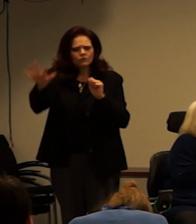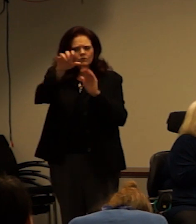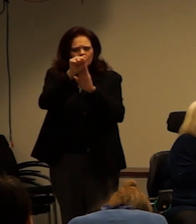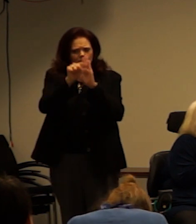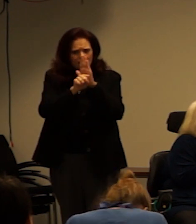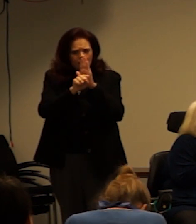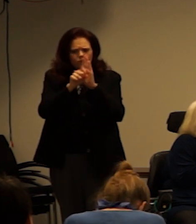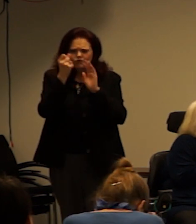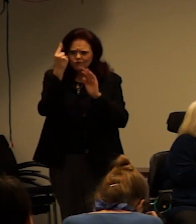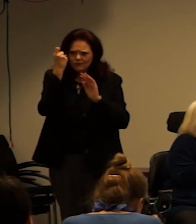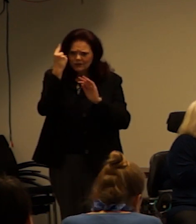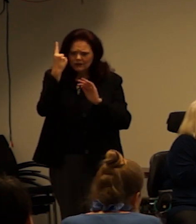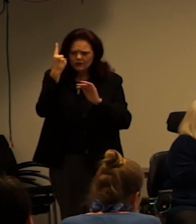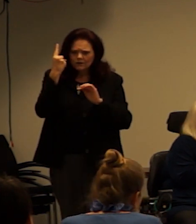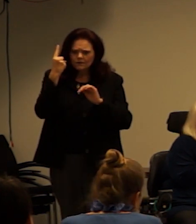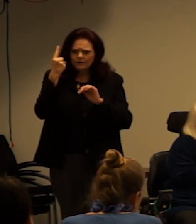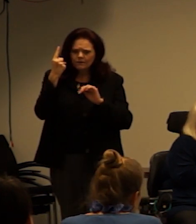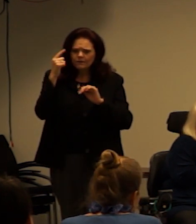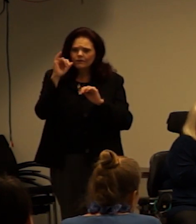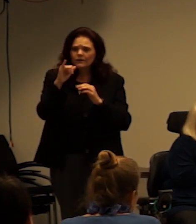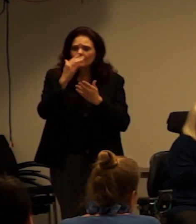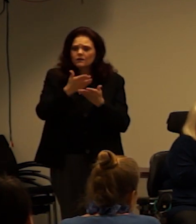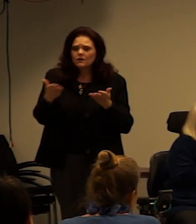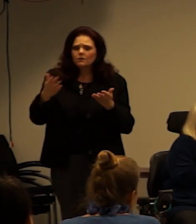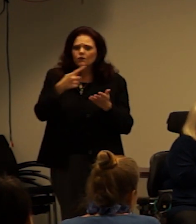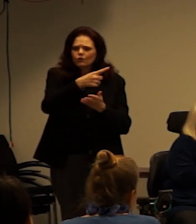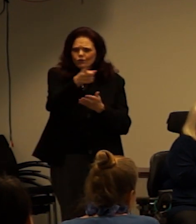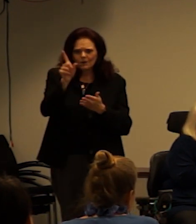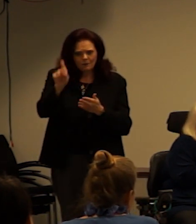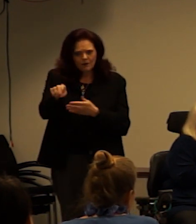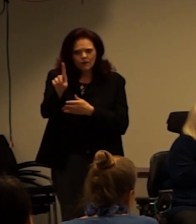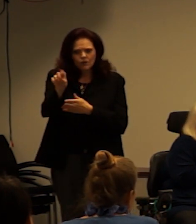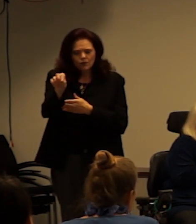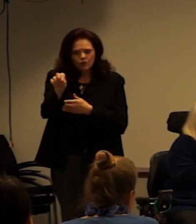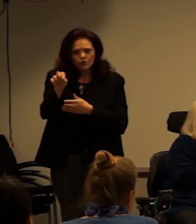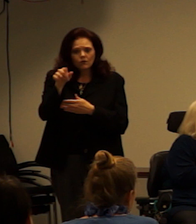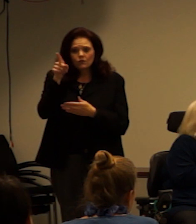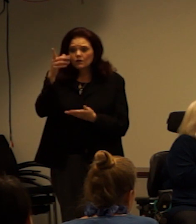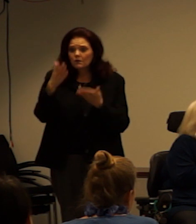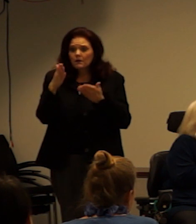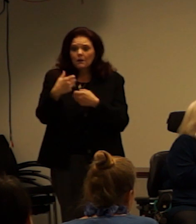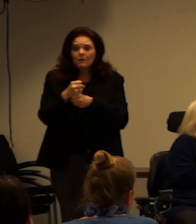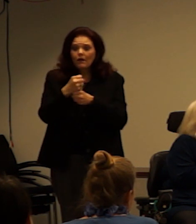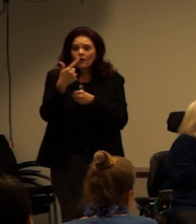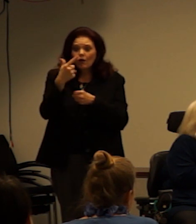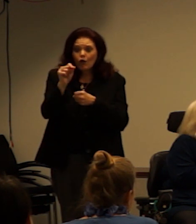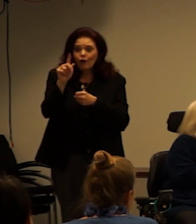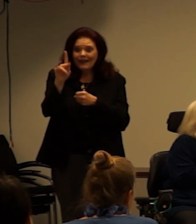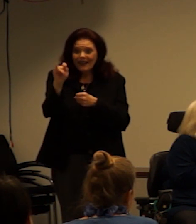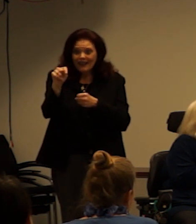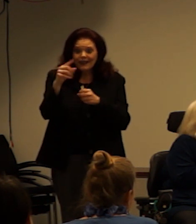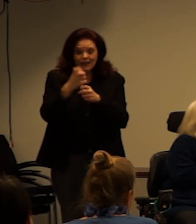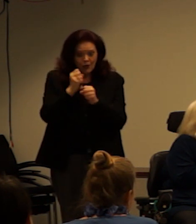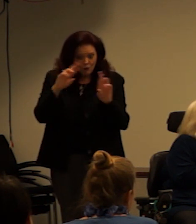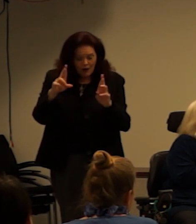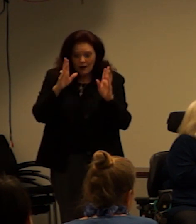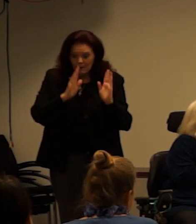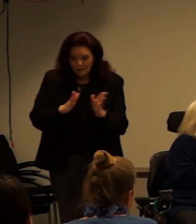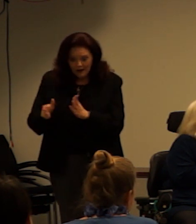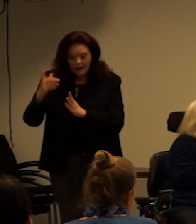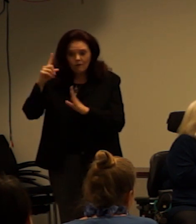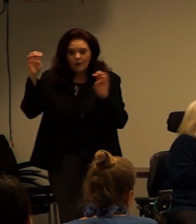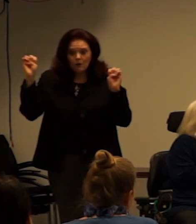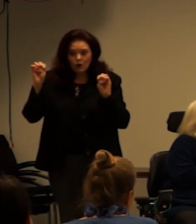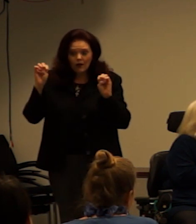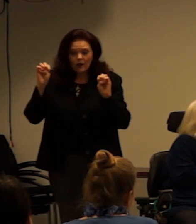to understand that this is something that they have to do. They may make a go kit and get all ready and prepared for an